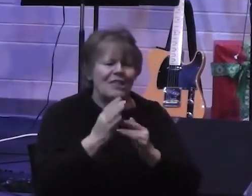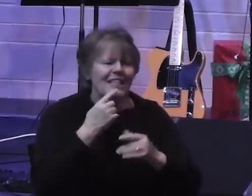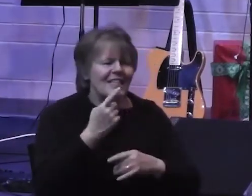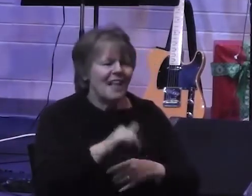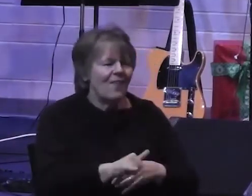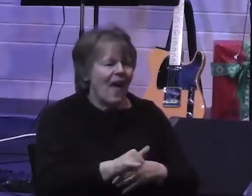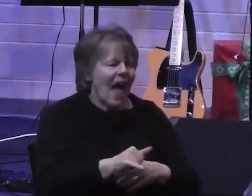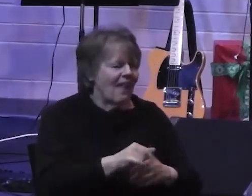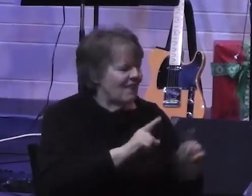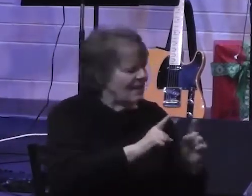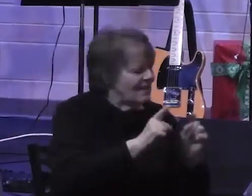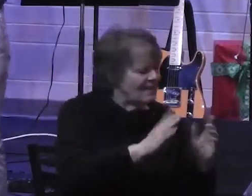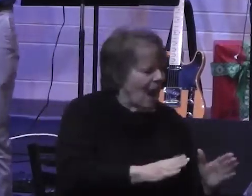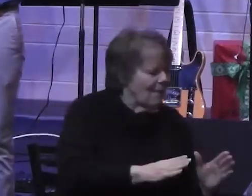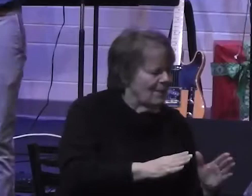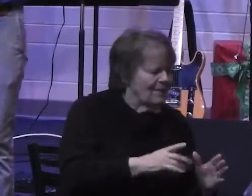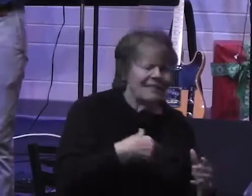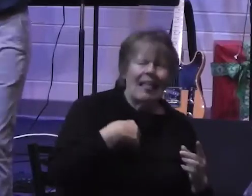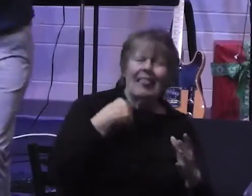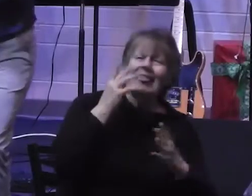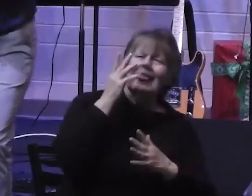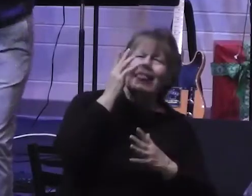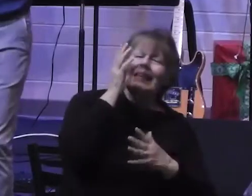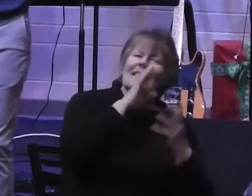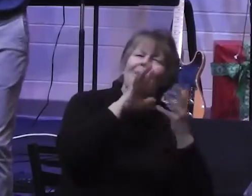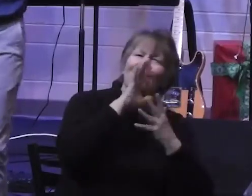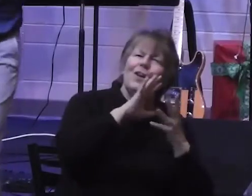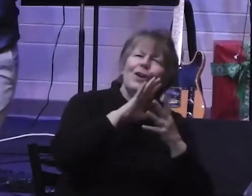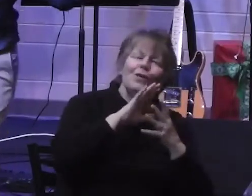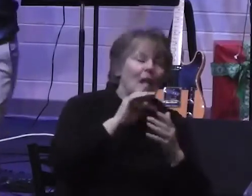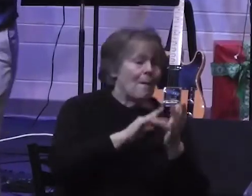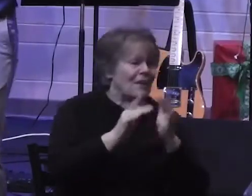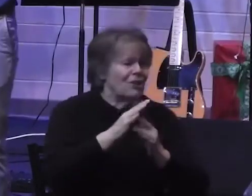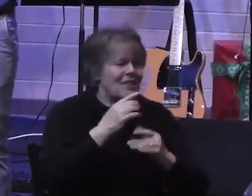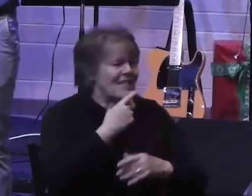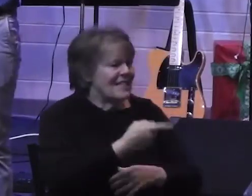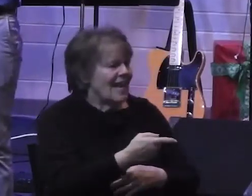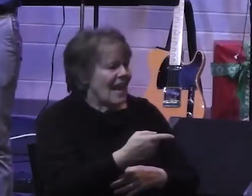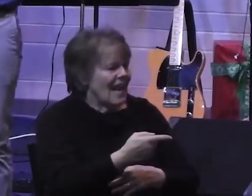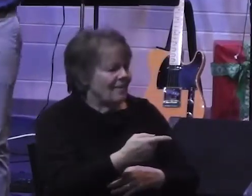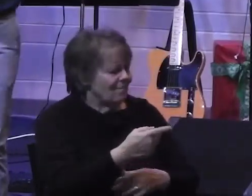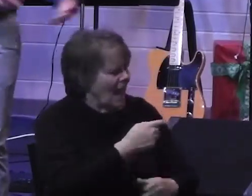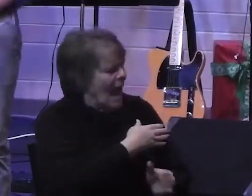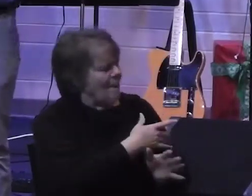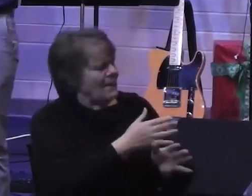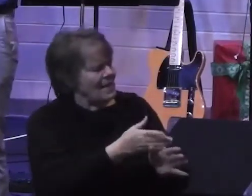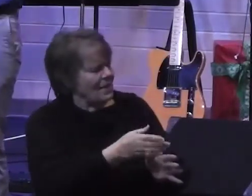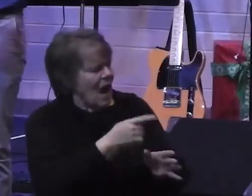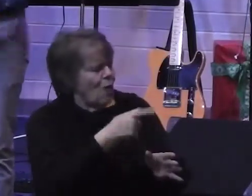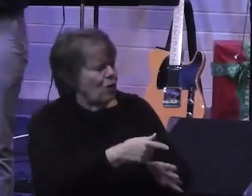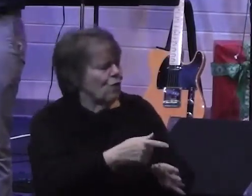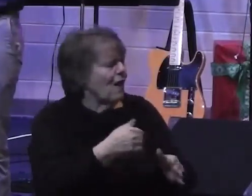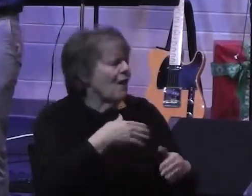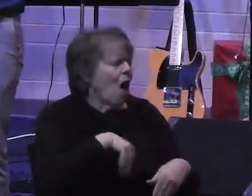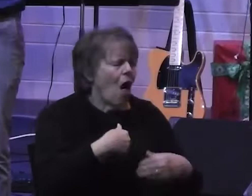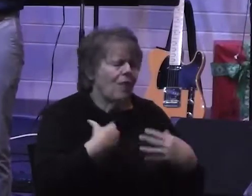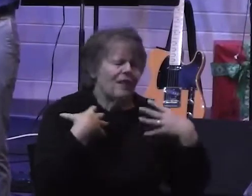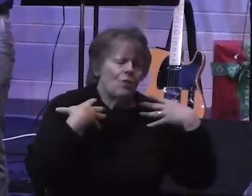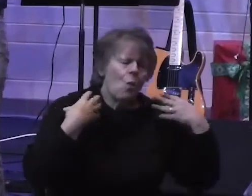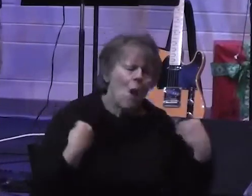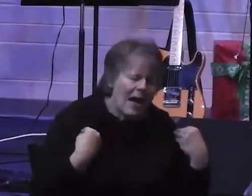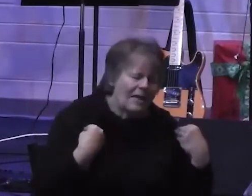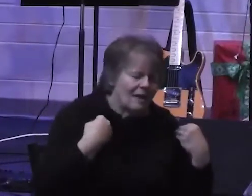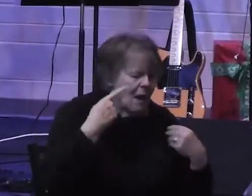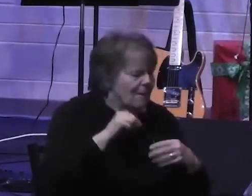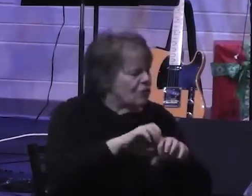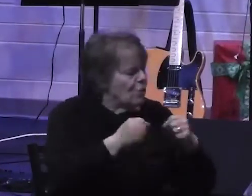look like yet, but he made it abundantly clear. He said, hey, you've all been walking around with weights on your back doing this balancing act because you're broken people in a broken world,